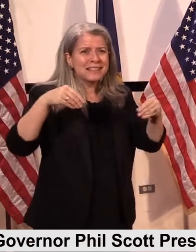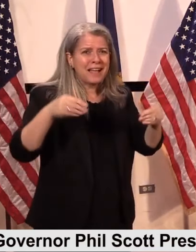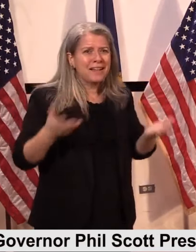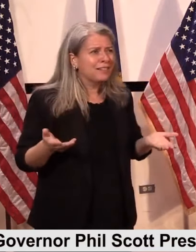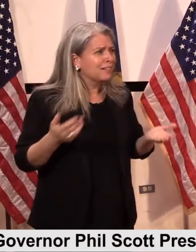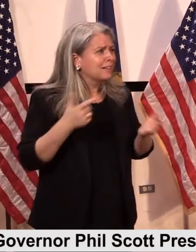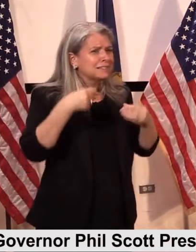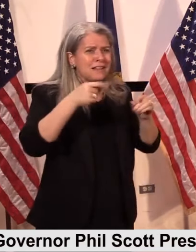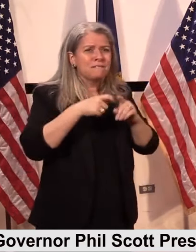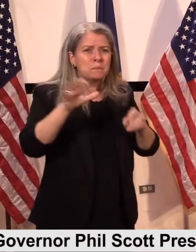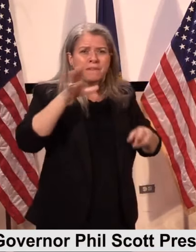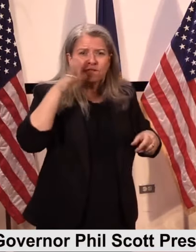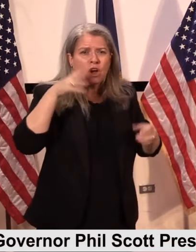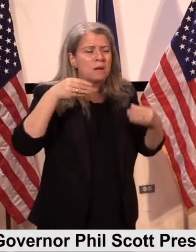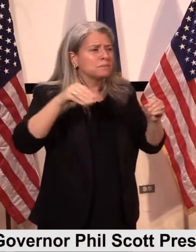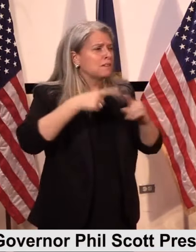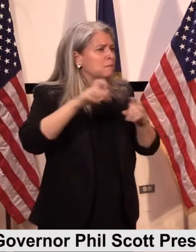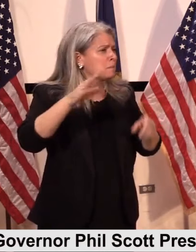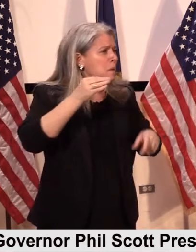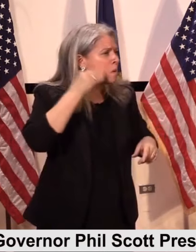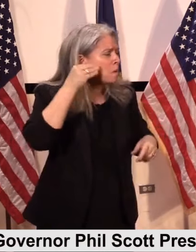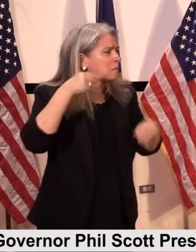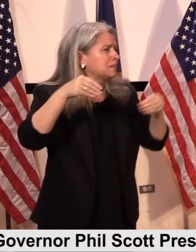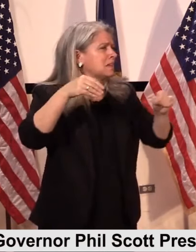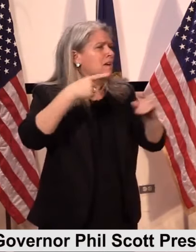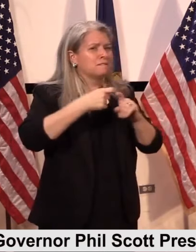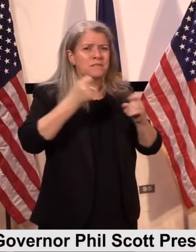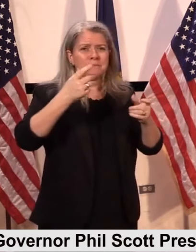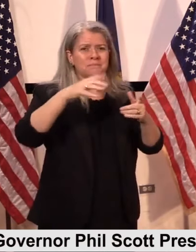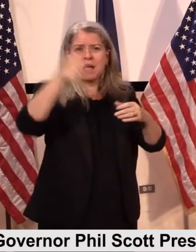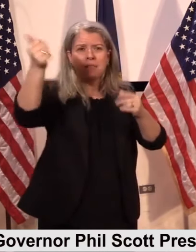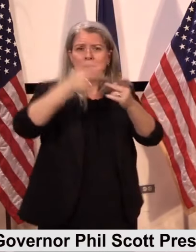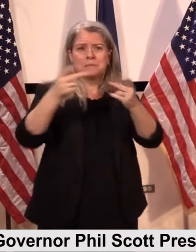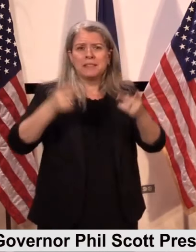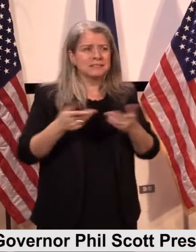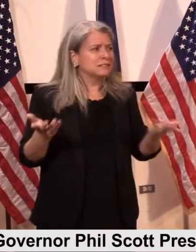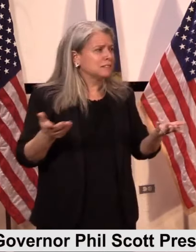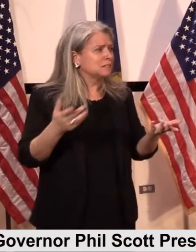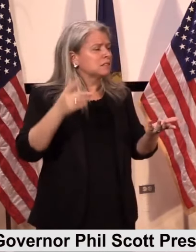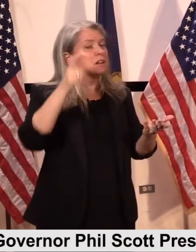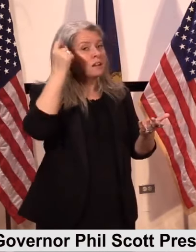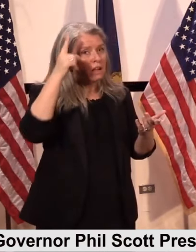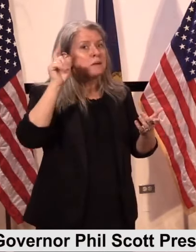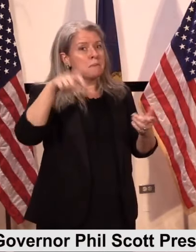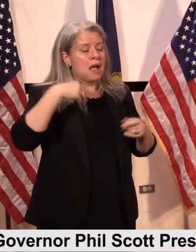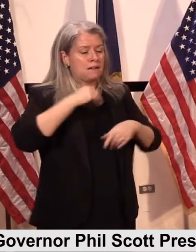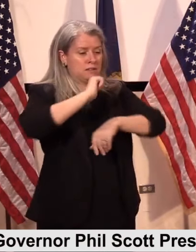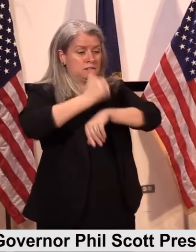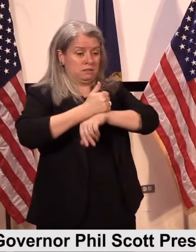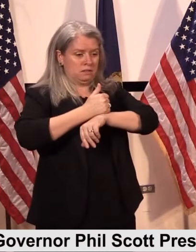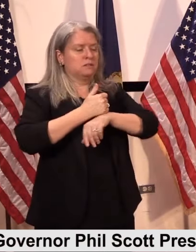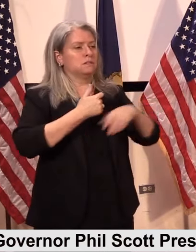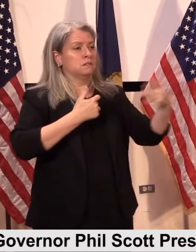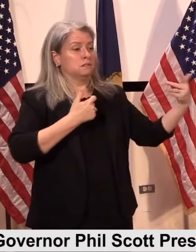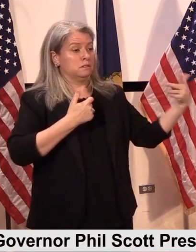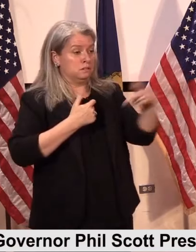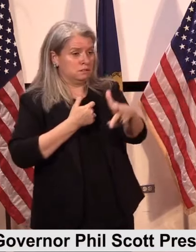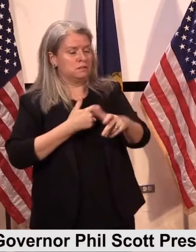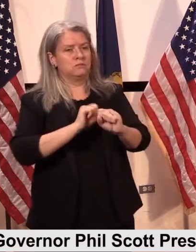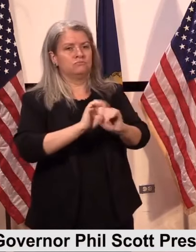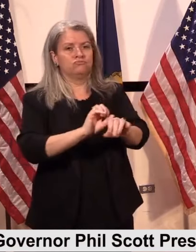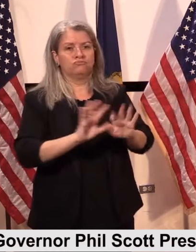homes and so forth, or their places of business, as long as they have a curbside service there. If you compare